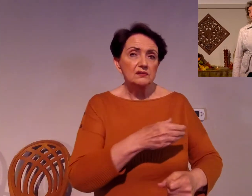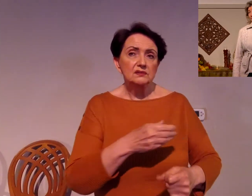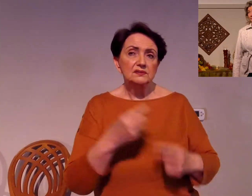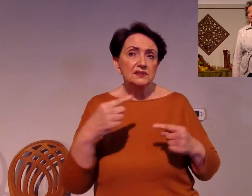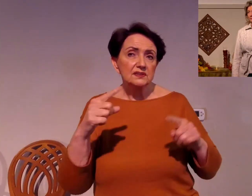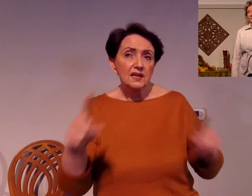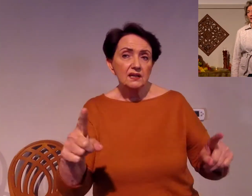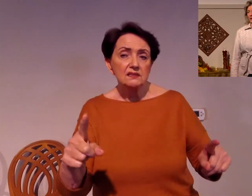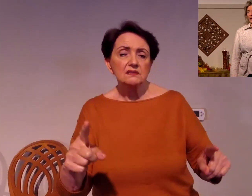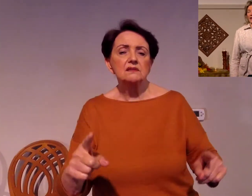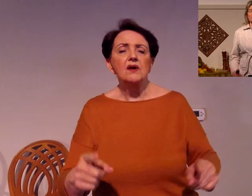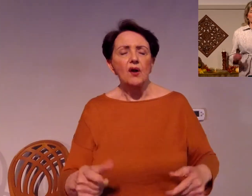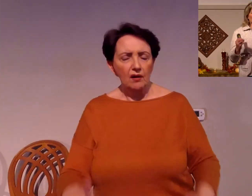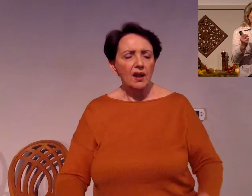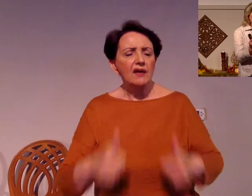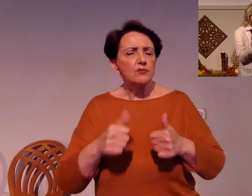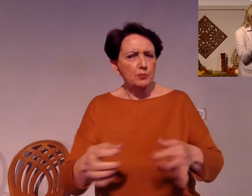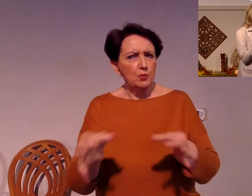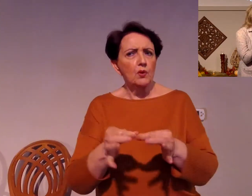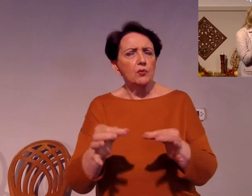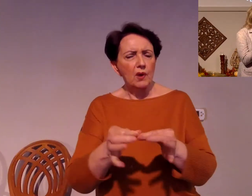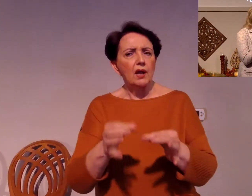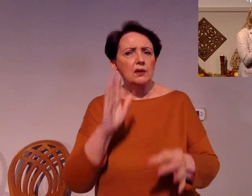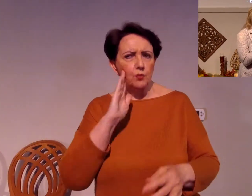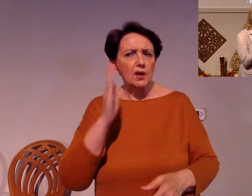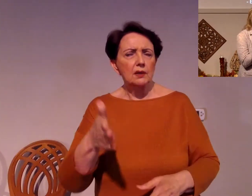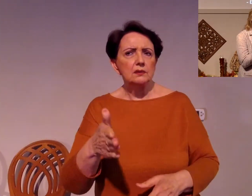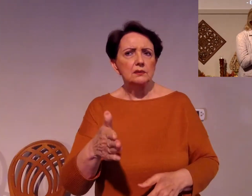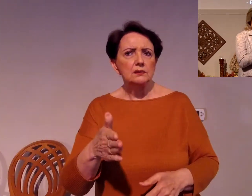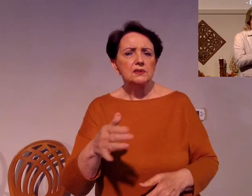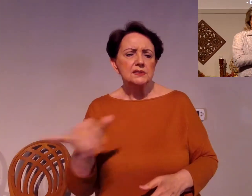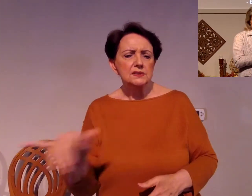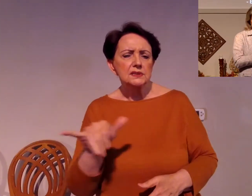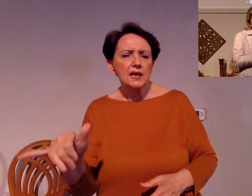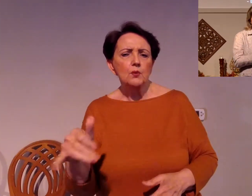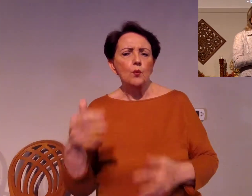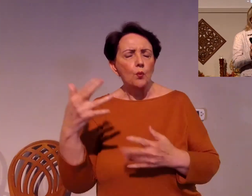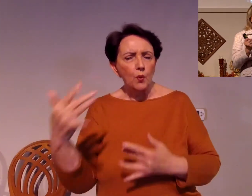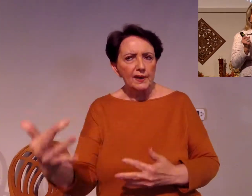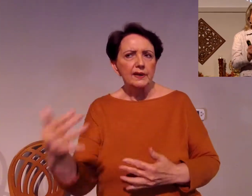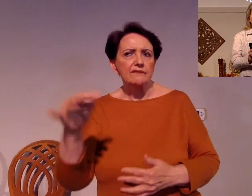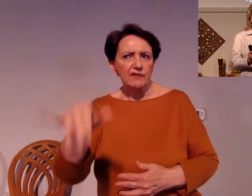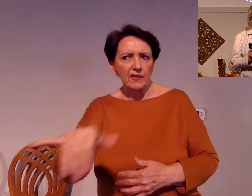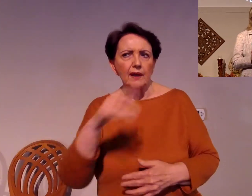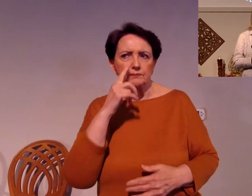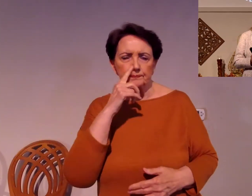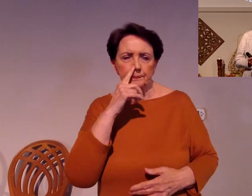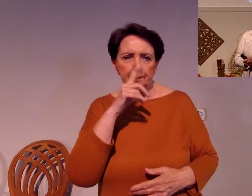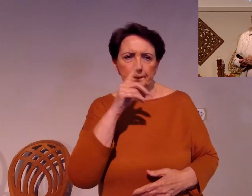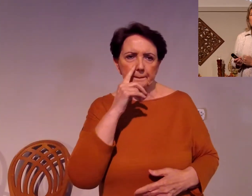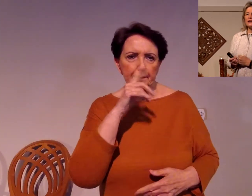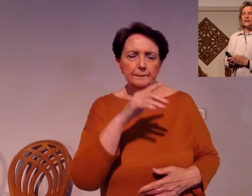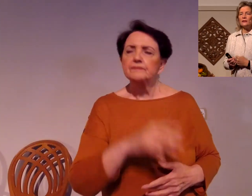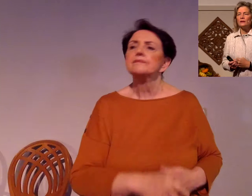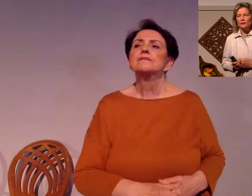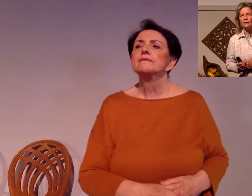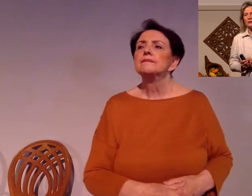worthwhile. And so it's like waiting for this. Now, I know that